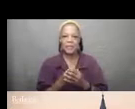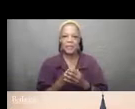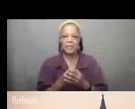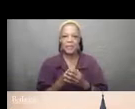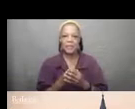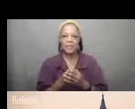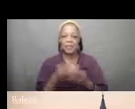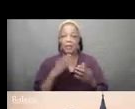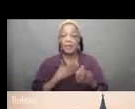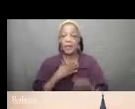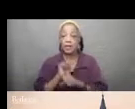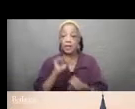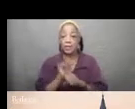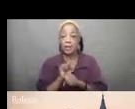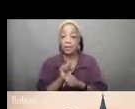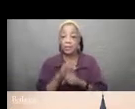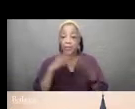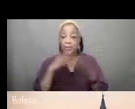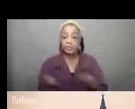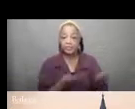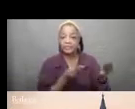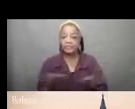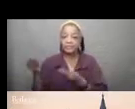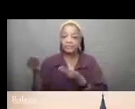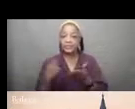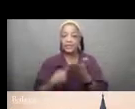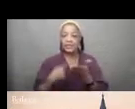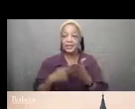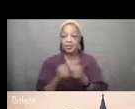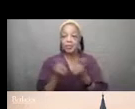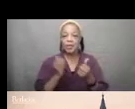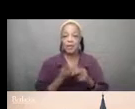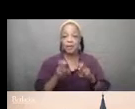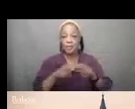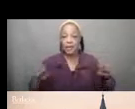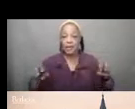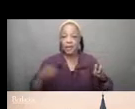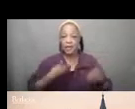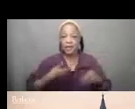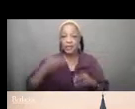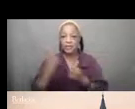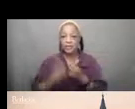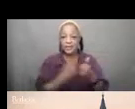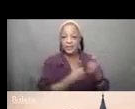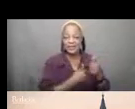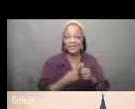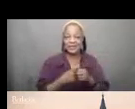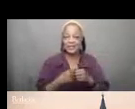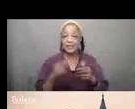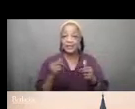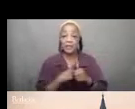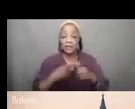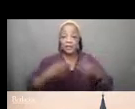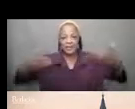going to be mainly to facilitate discussion with our incredible panel. And I'll be introducing them to you. But first, I was asked to do an